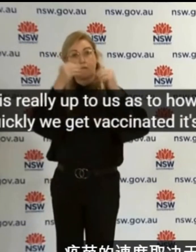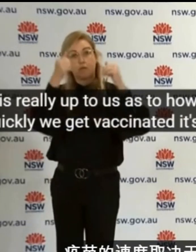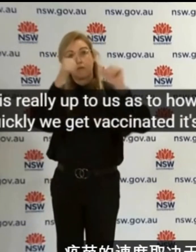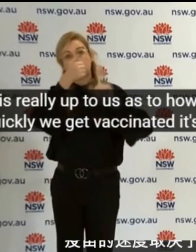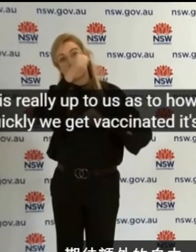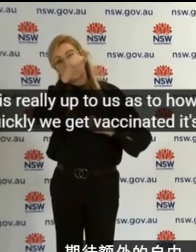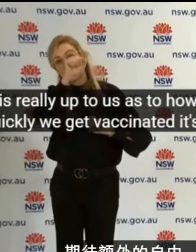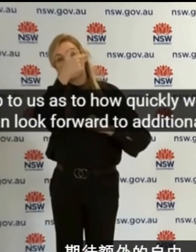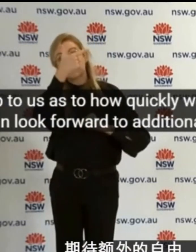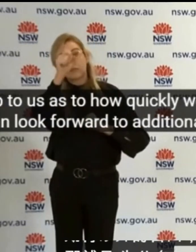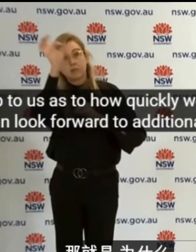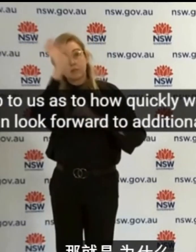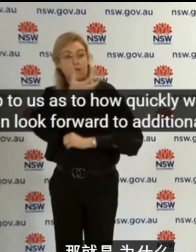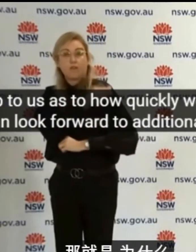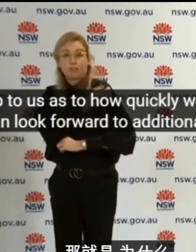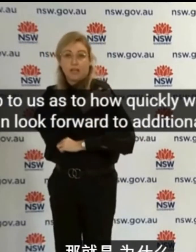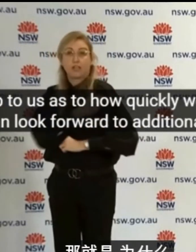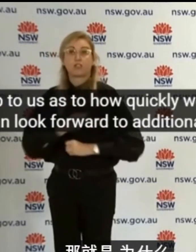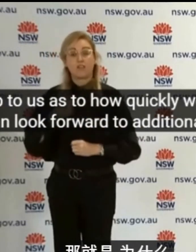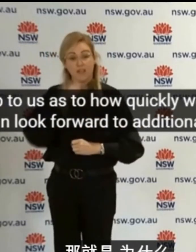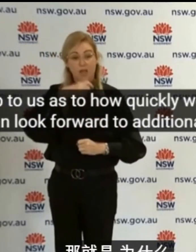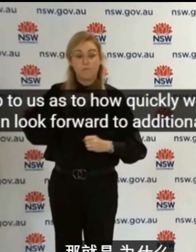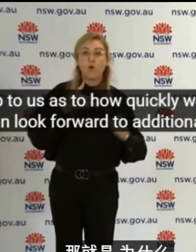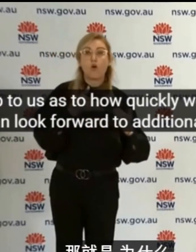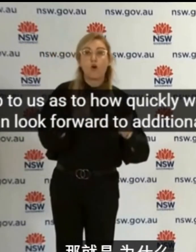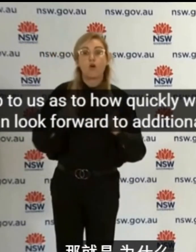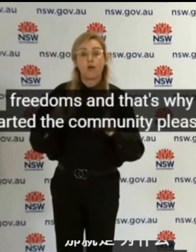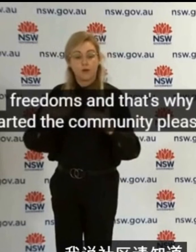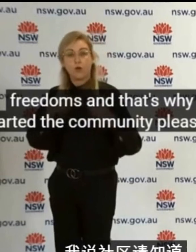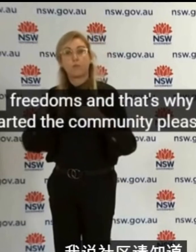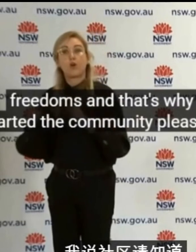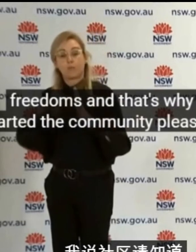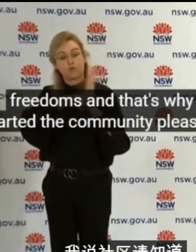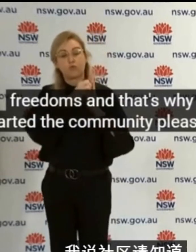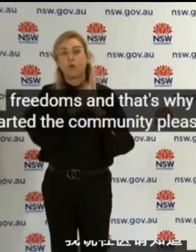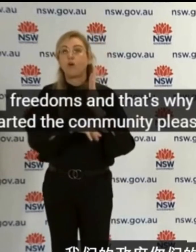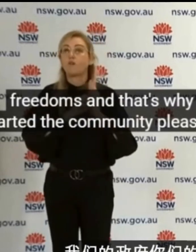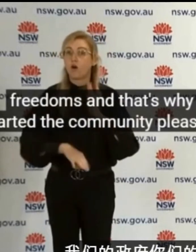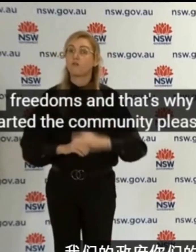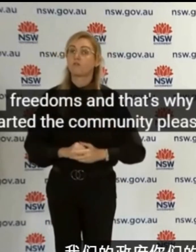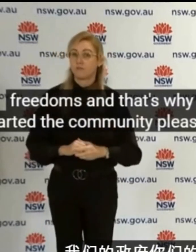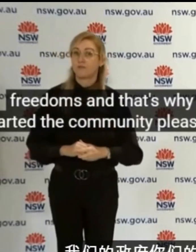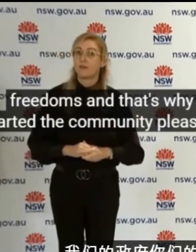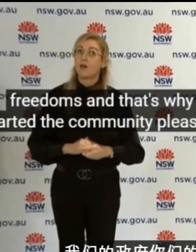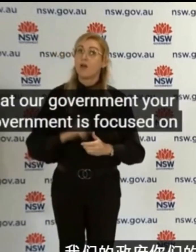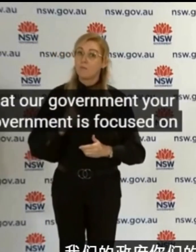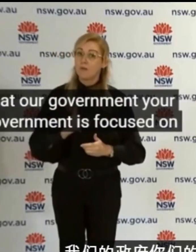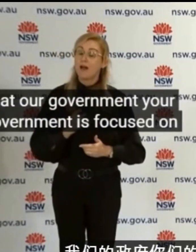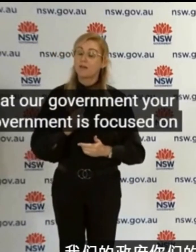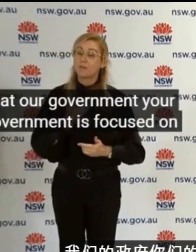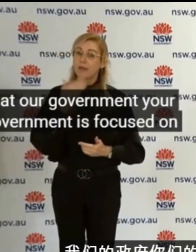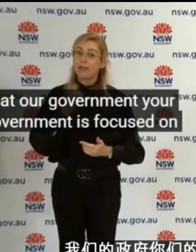additional freedoms. And that's why I say to the community, please know that our government, your government, is focused on